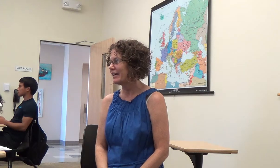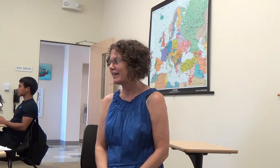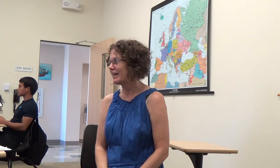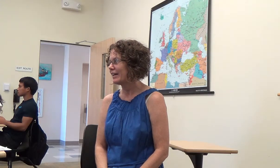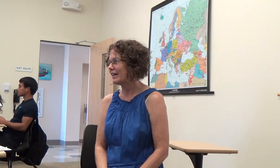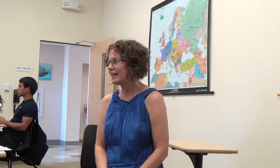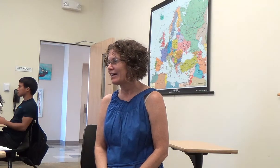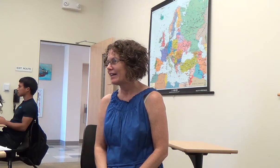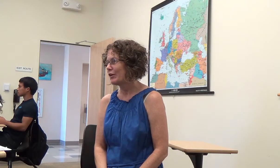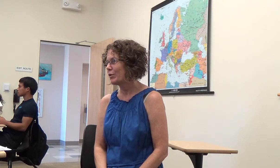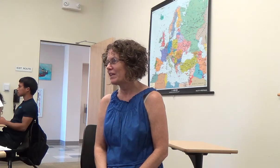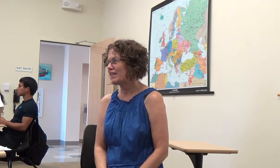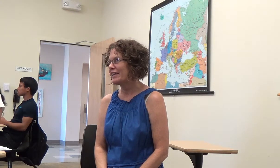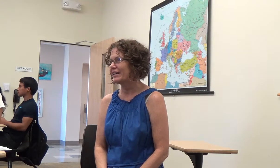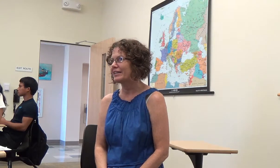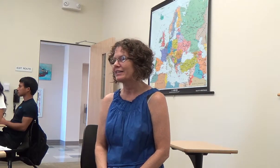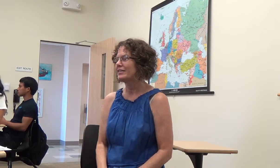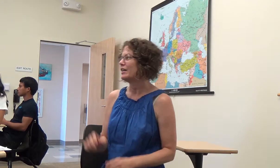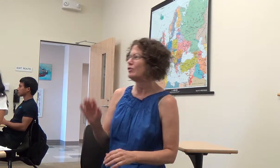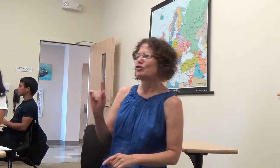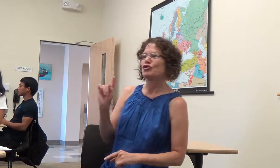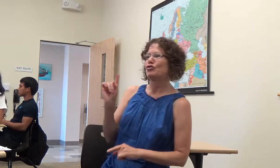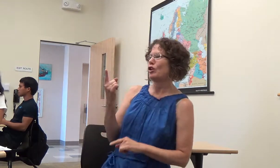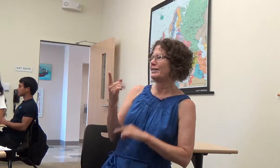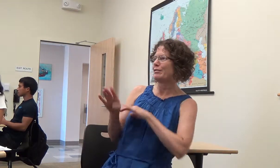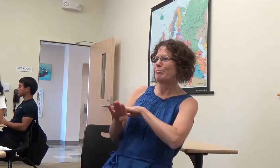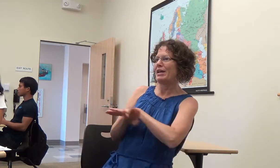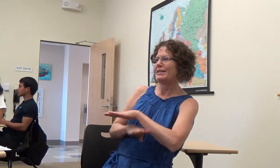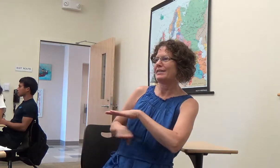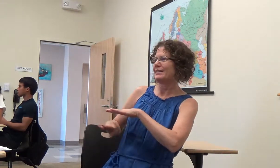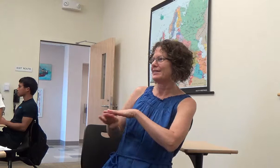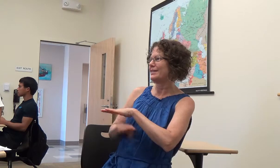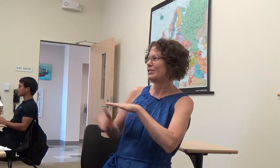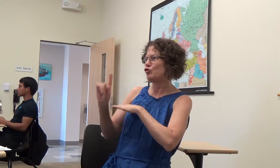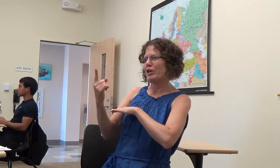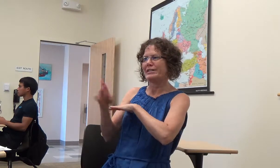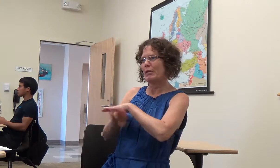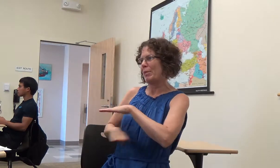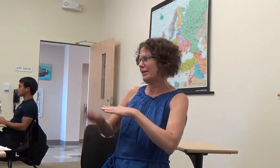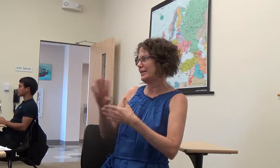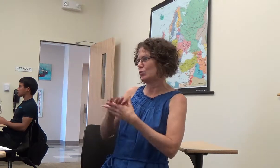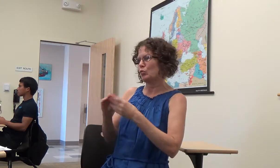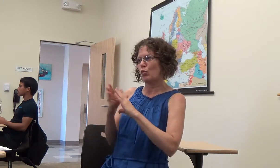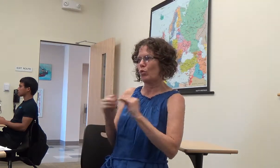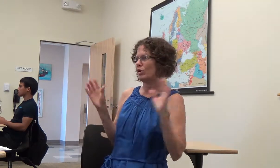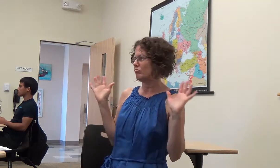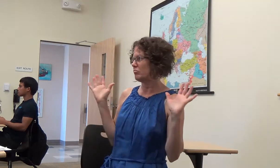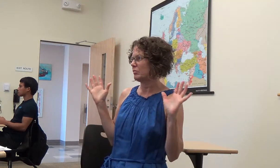So again, just the basics. Just the basic story. Little brief